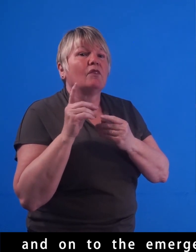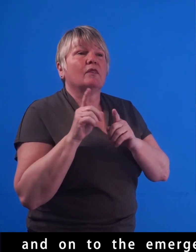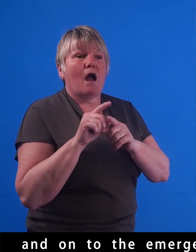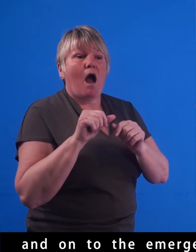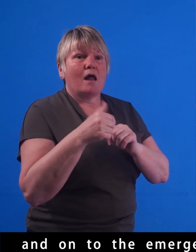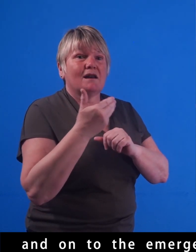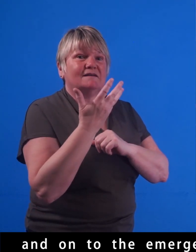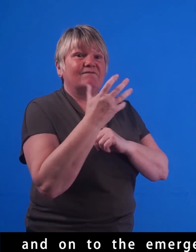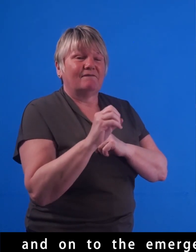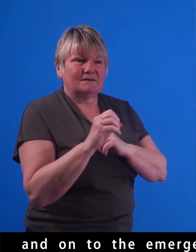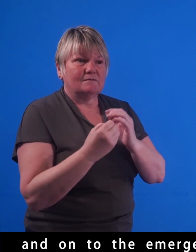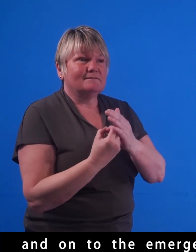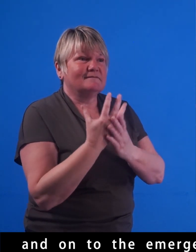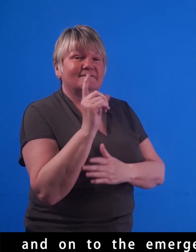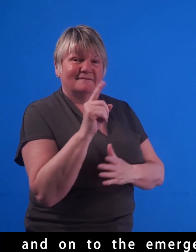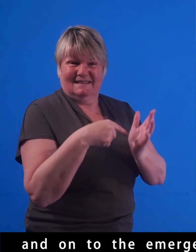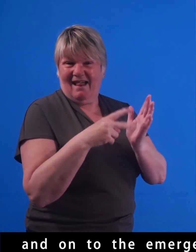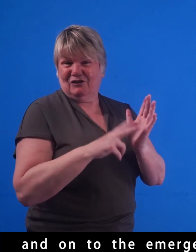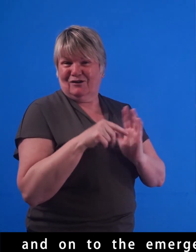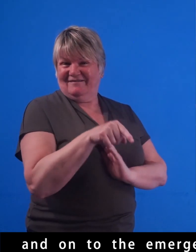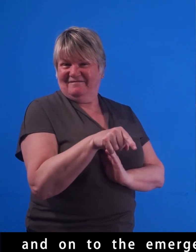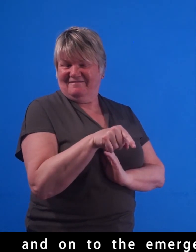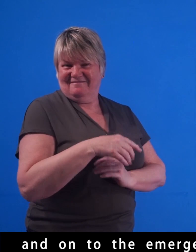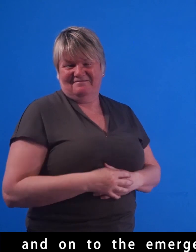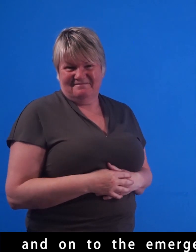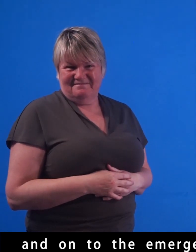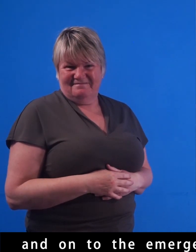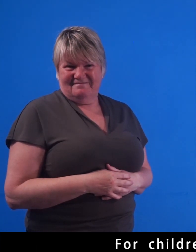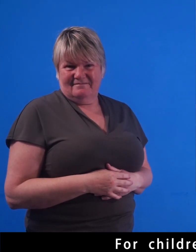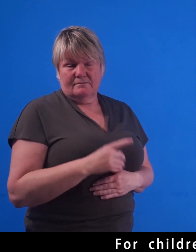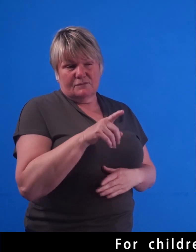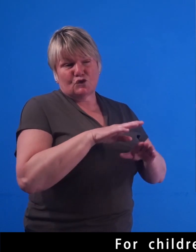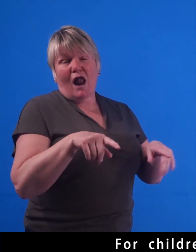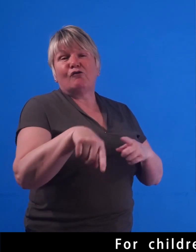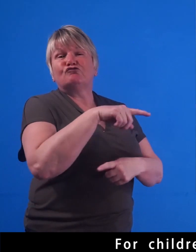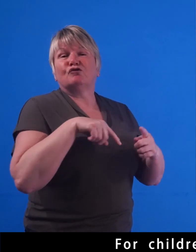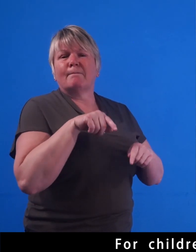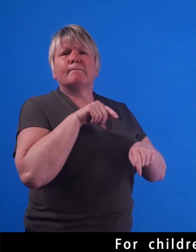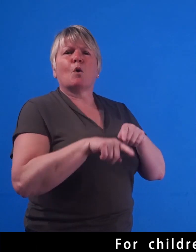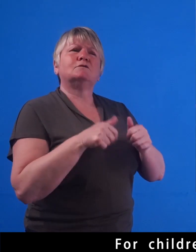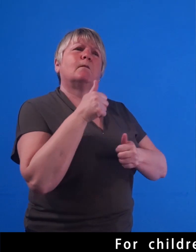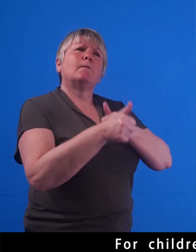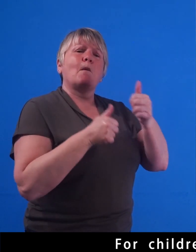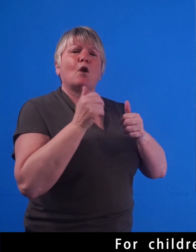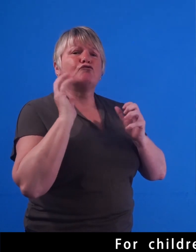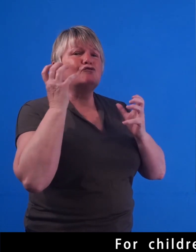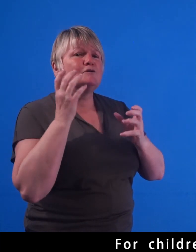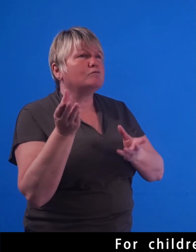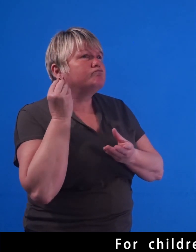and on to the emergence of television in the 1950s. For children, the most popular